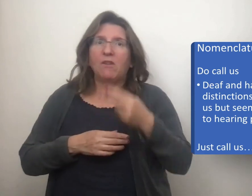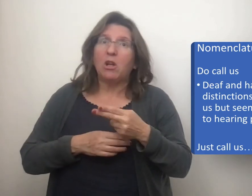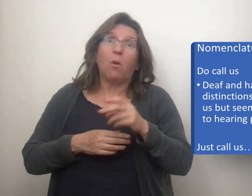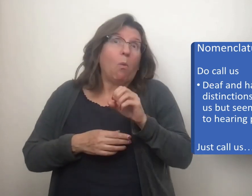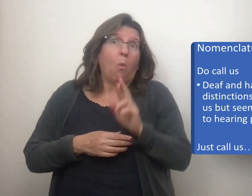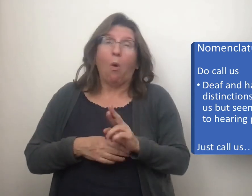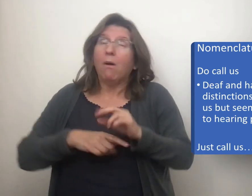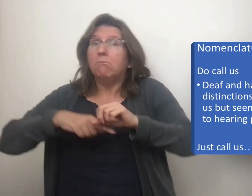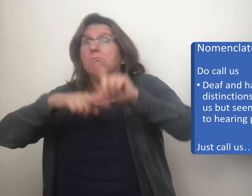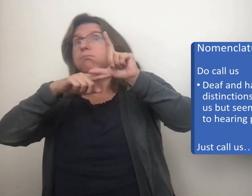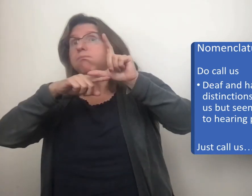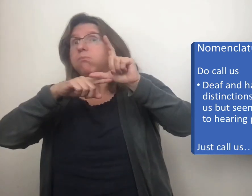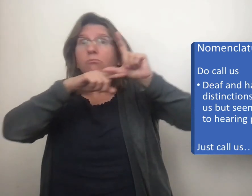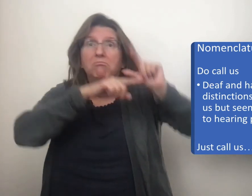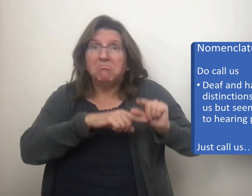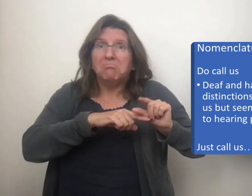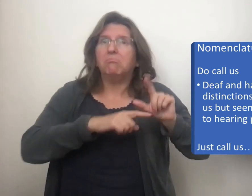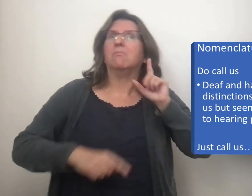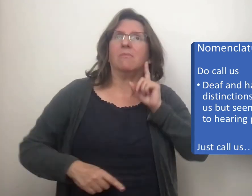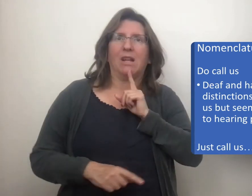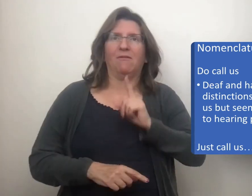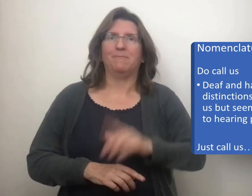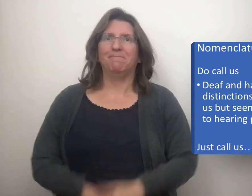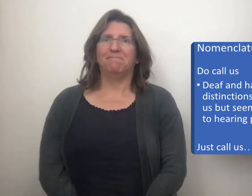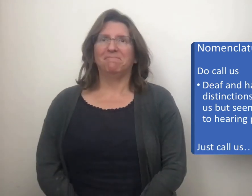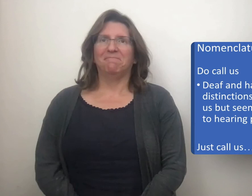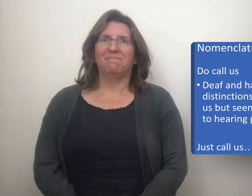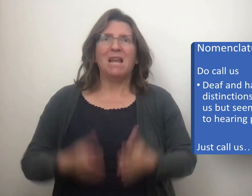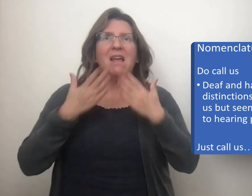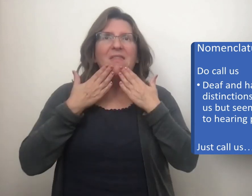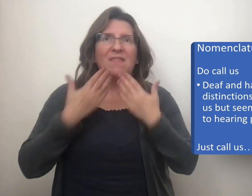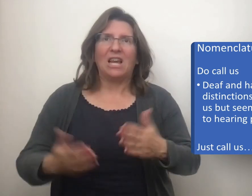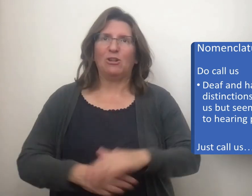of hearing, big D deaf, little d deaf, and I'll close there. Thank you.